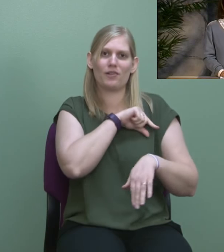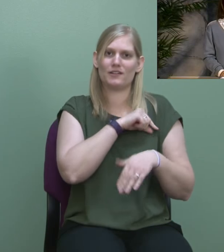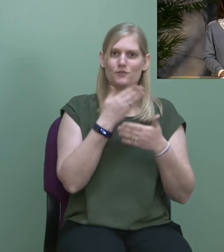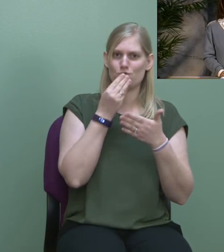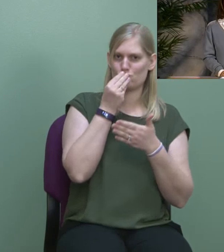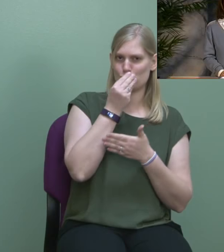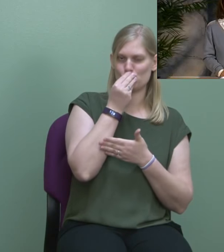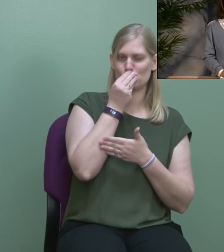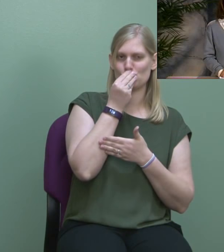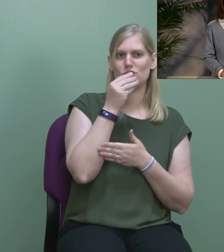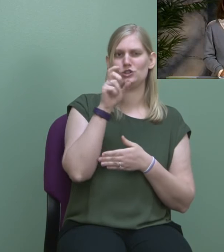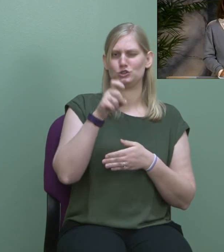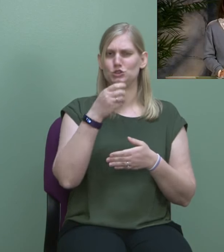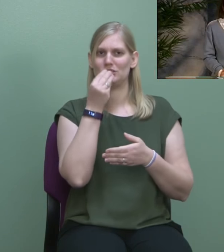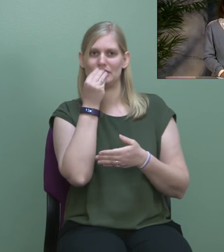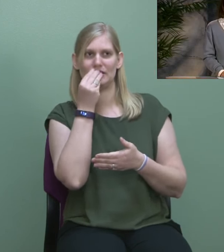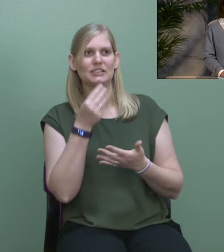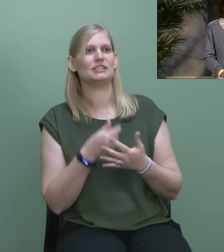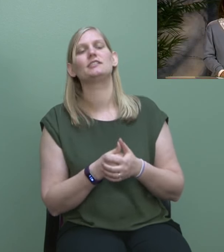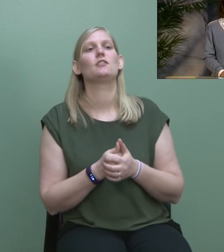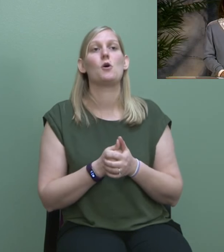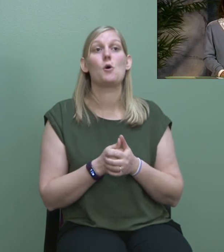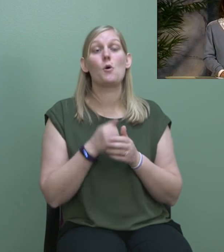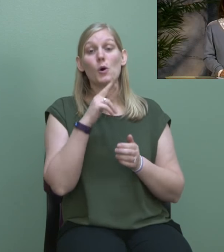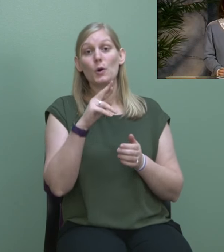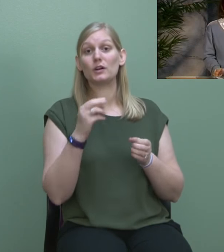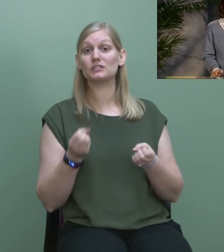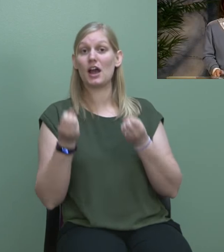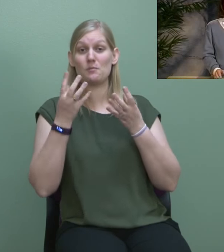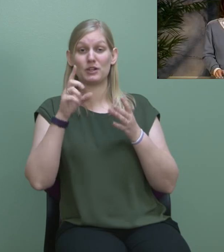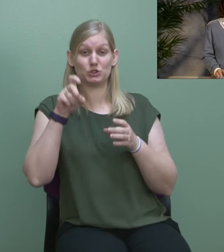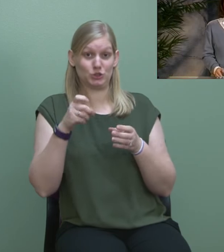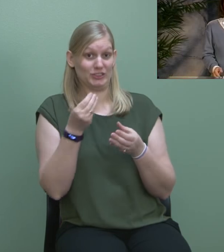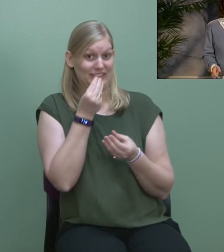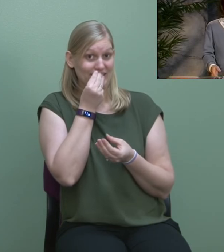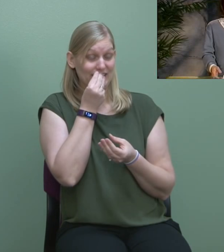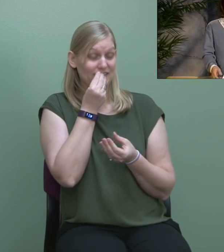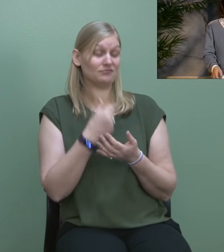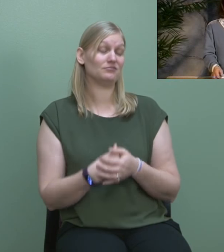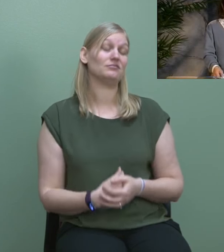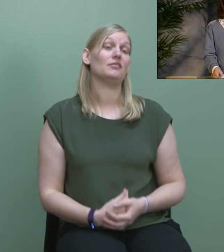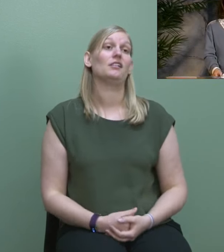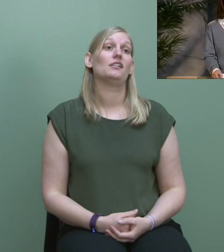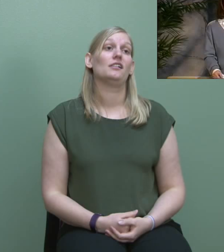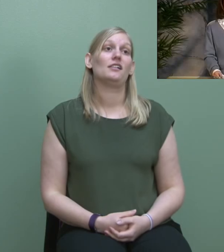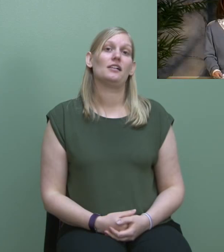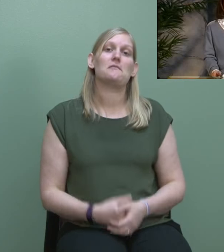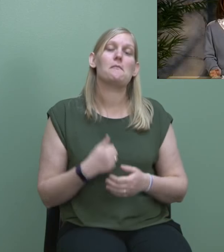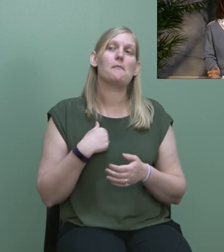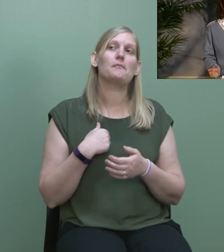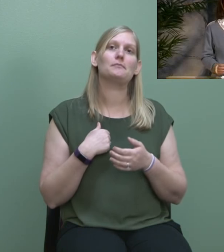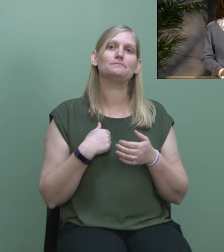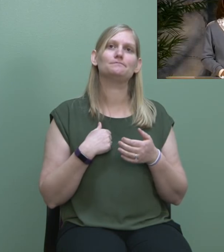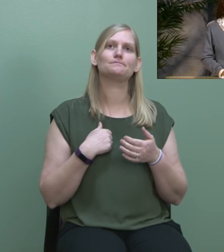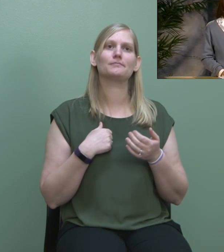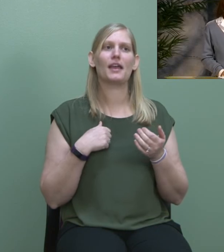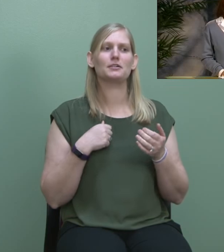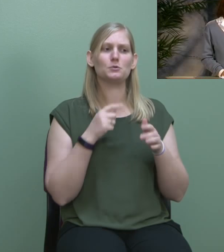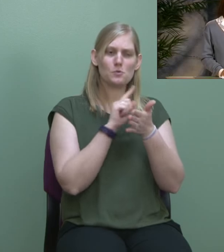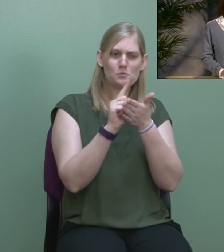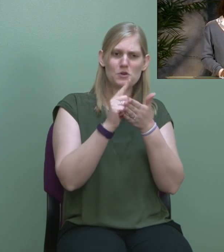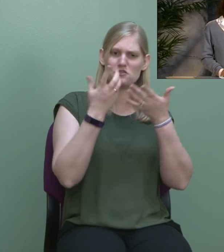food, or how much of that good quality food you should be having, I find that then it becomes kind of second nature.